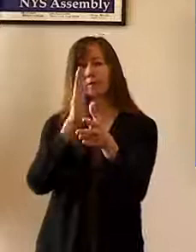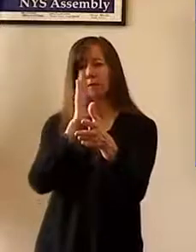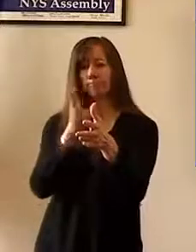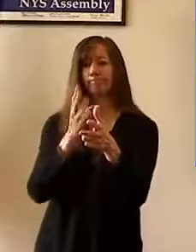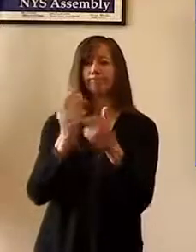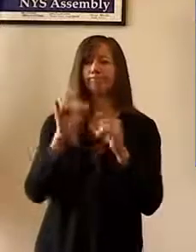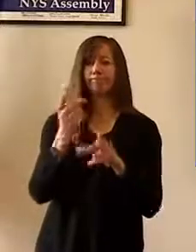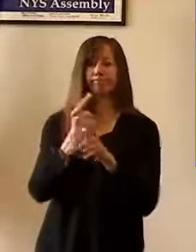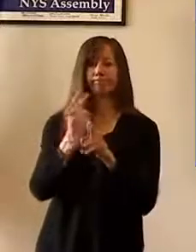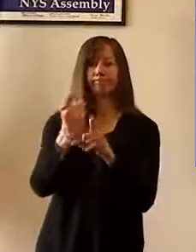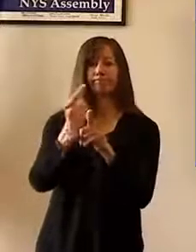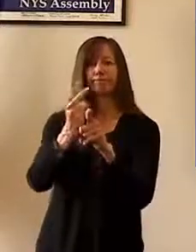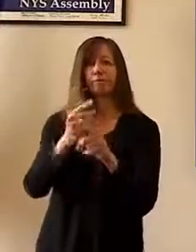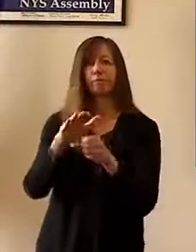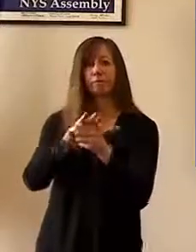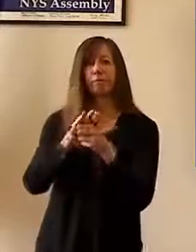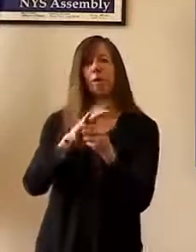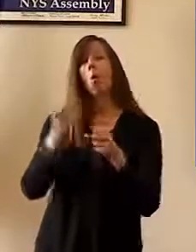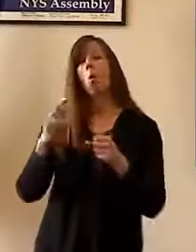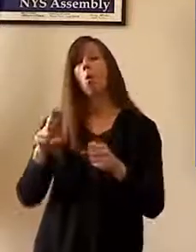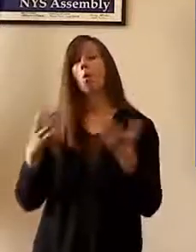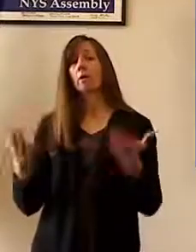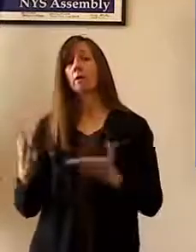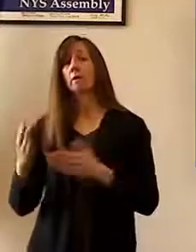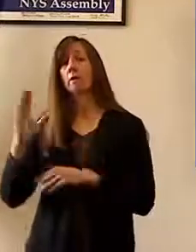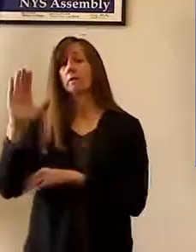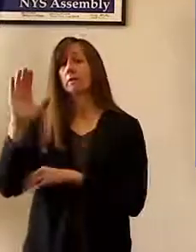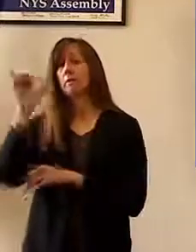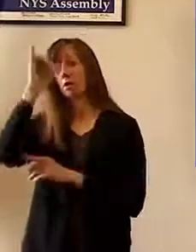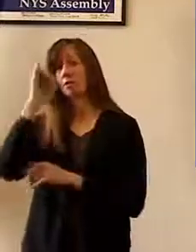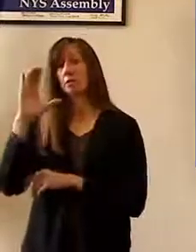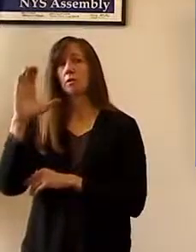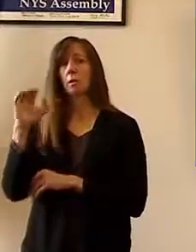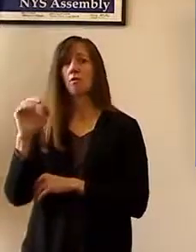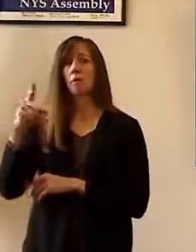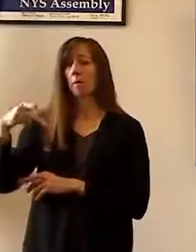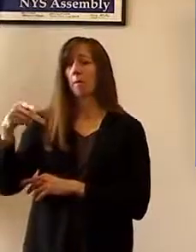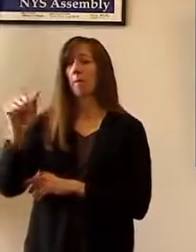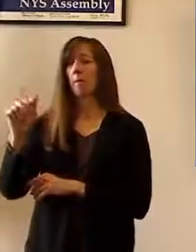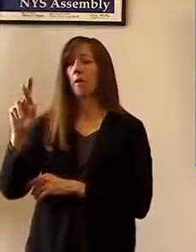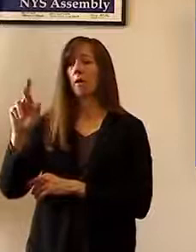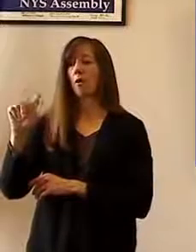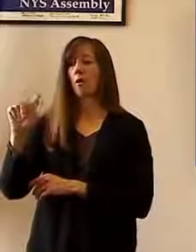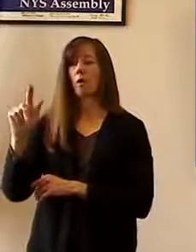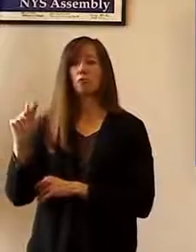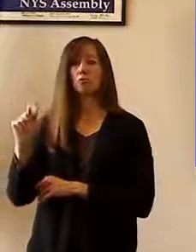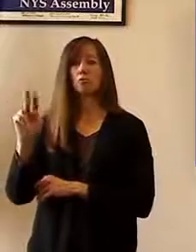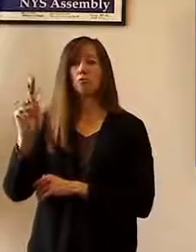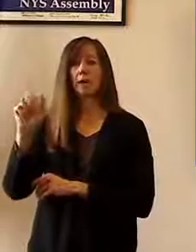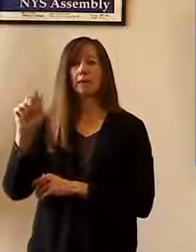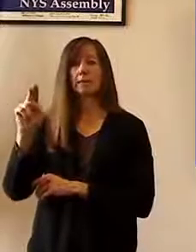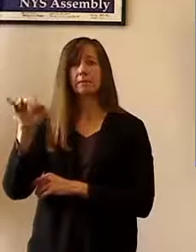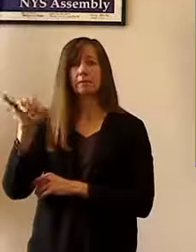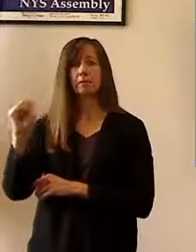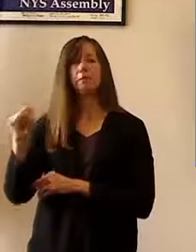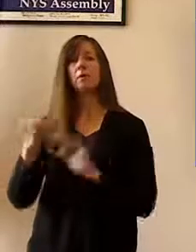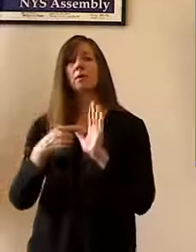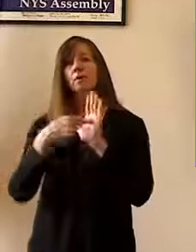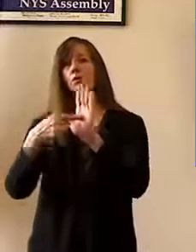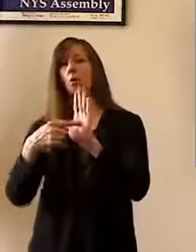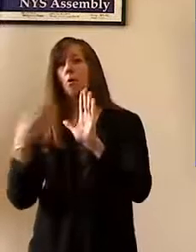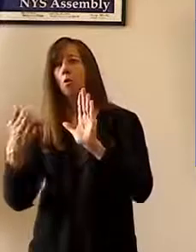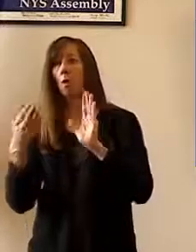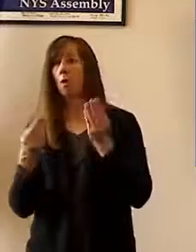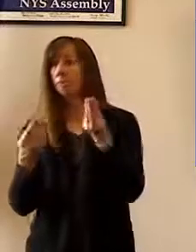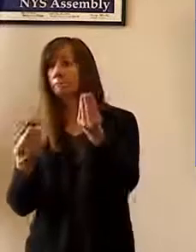Dover location, or make use of the county's paratransit. You just have to show your appointment confirmation, and they'll let you ride for free to